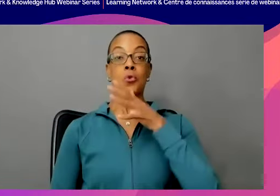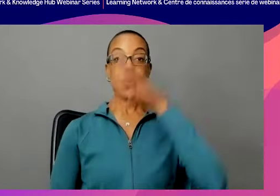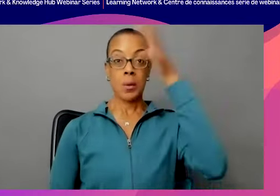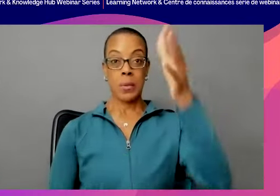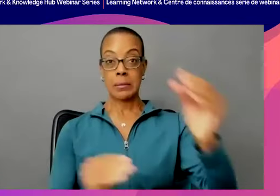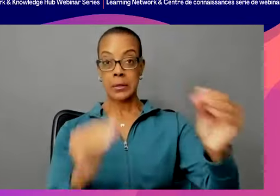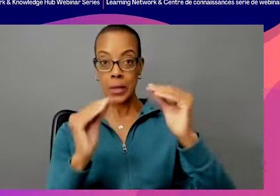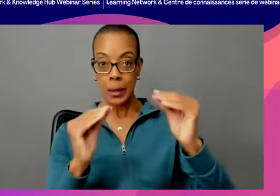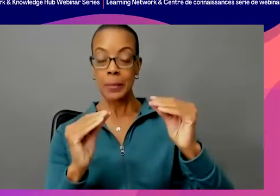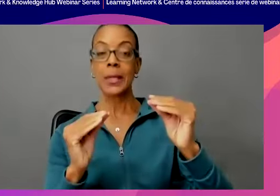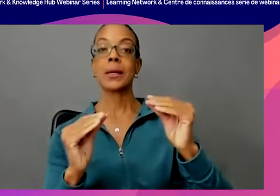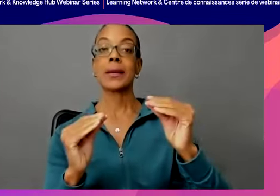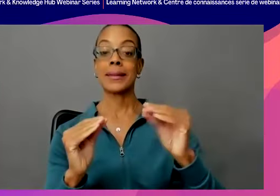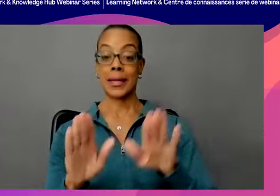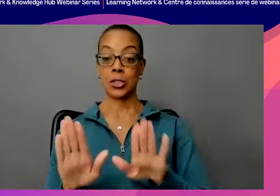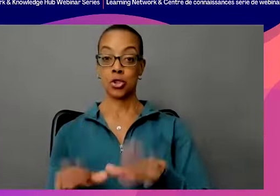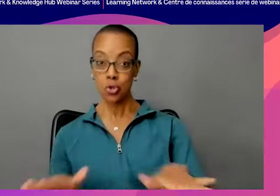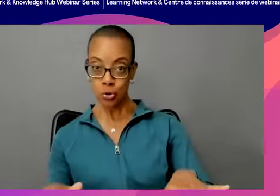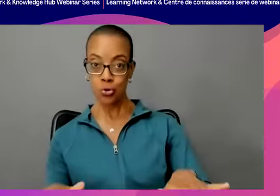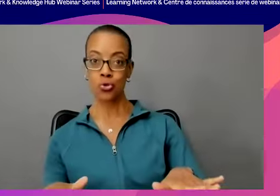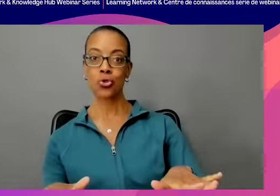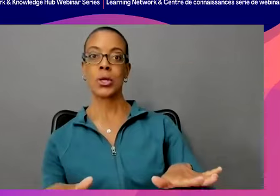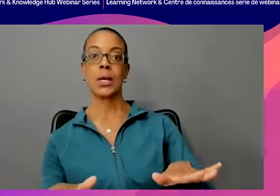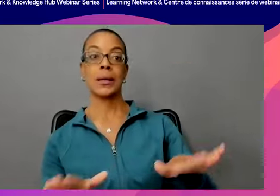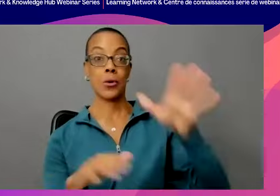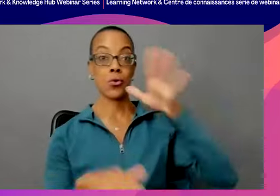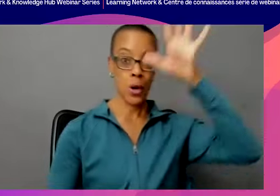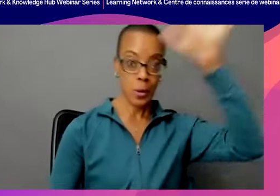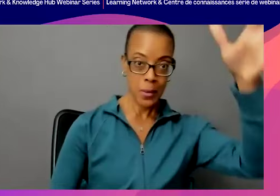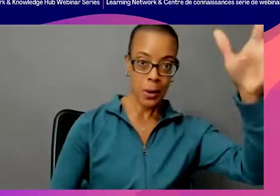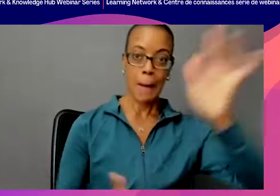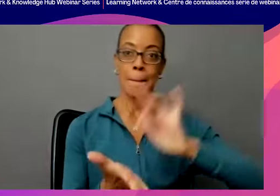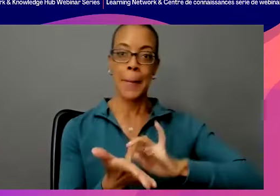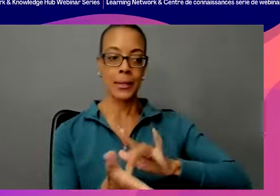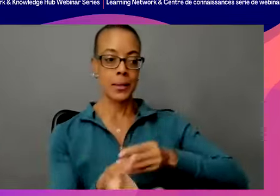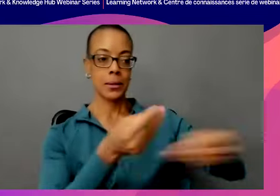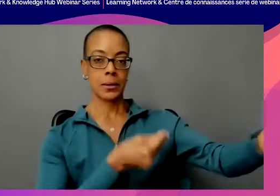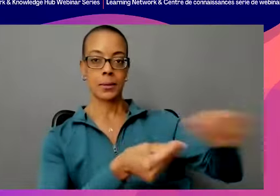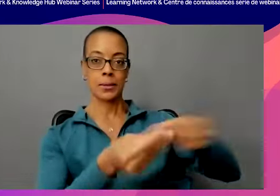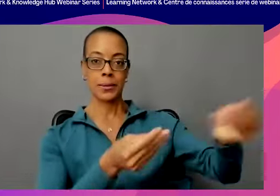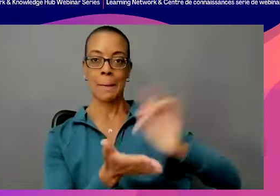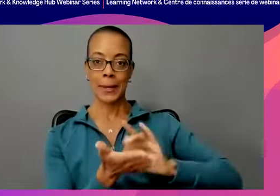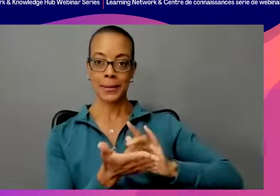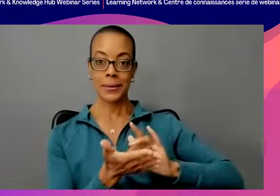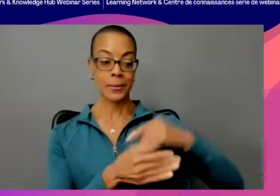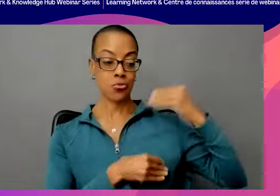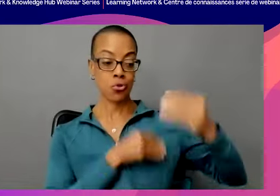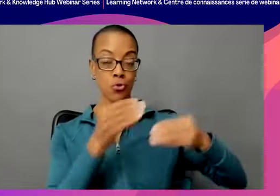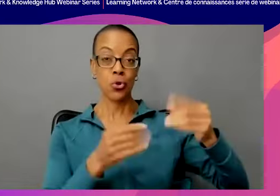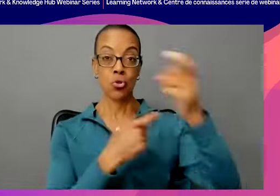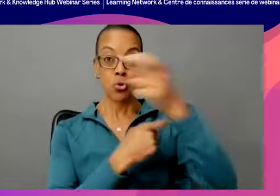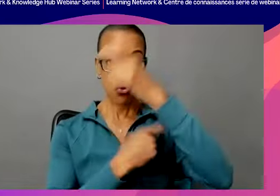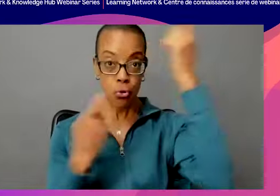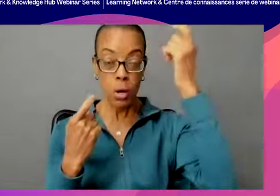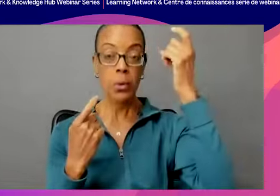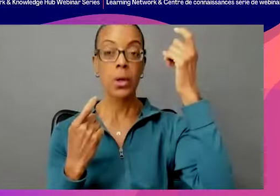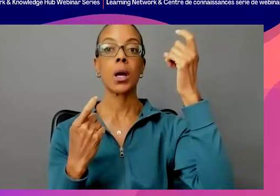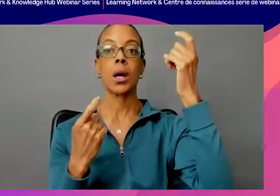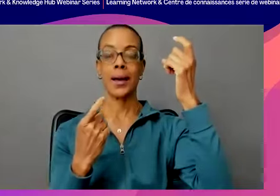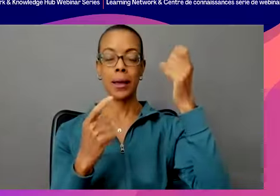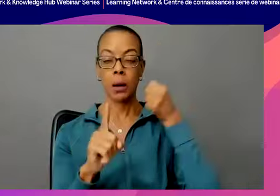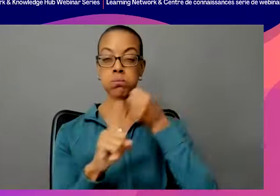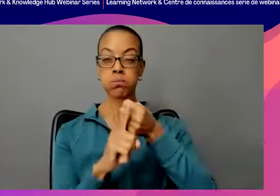are medicine for grandparents and grandparents are medicine for their grandchildren. The generational trauma and the multiple ruptures a family has